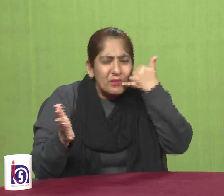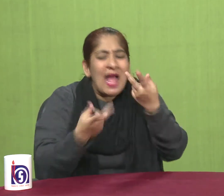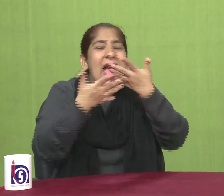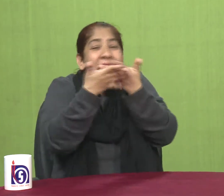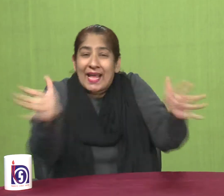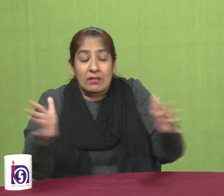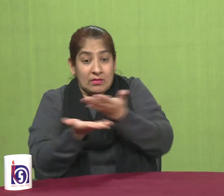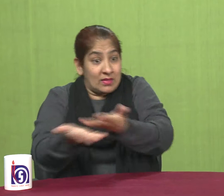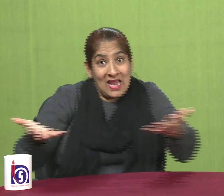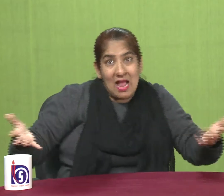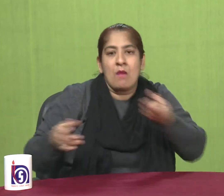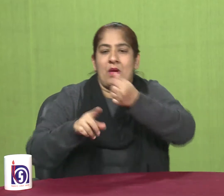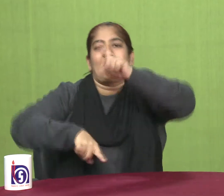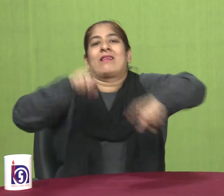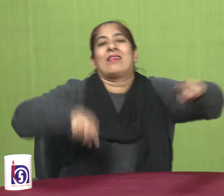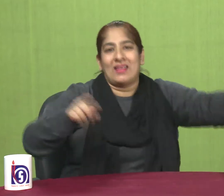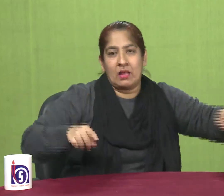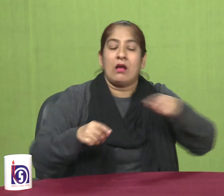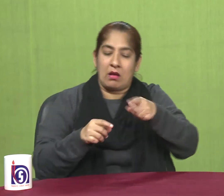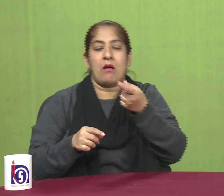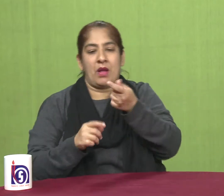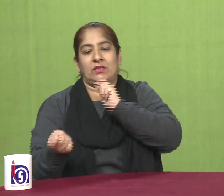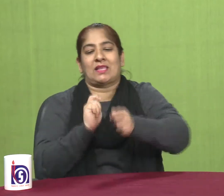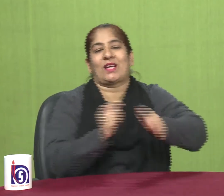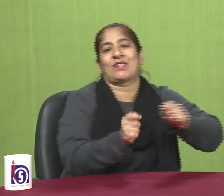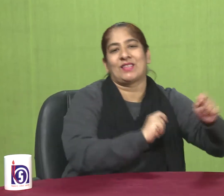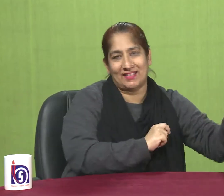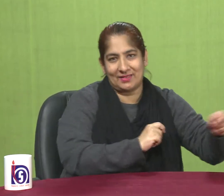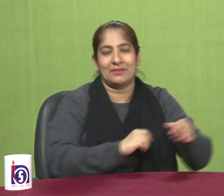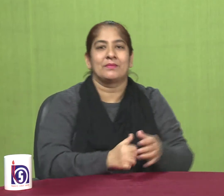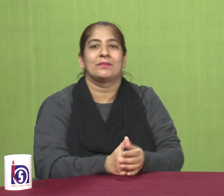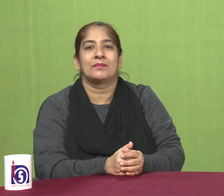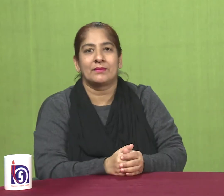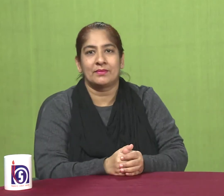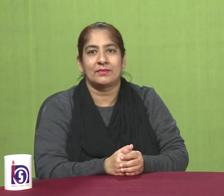be change depending on the product.